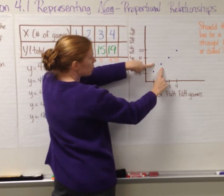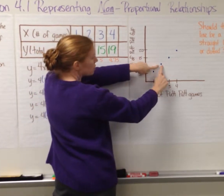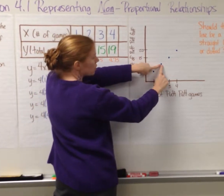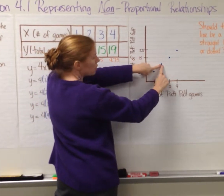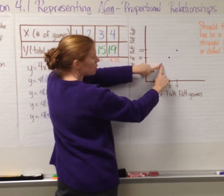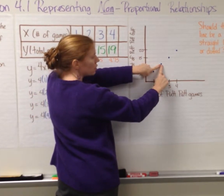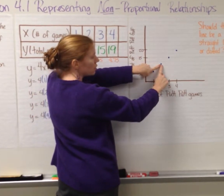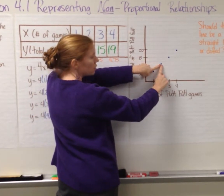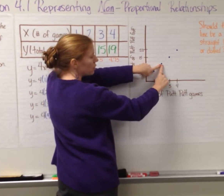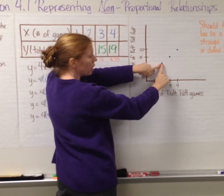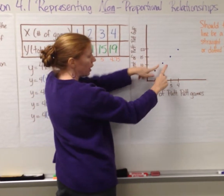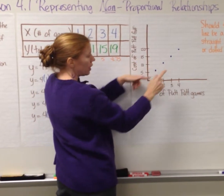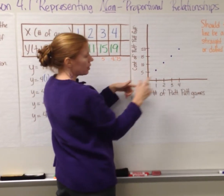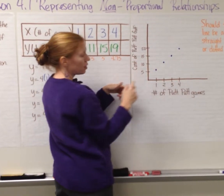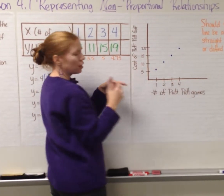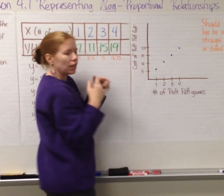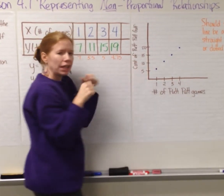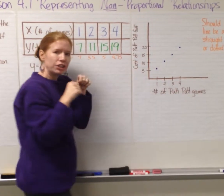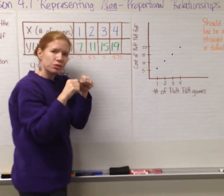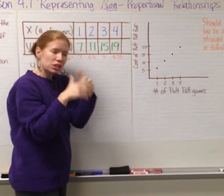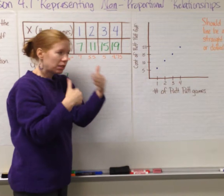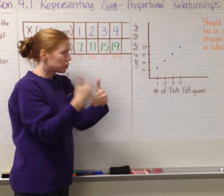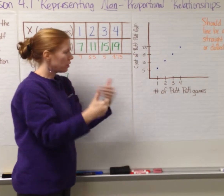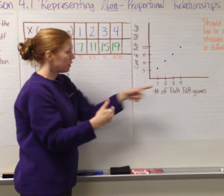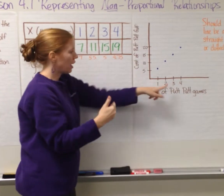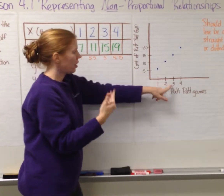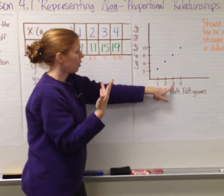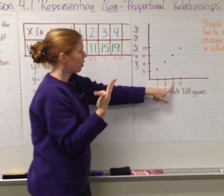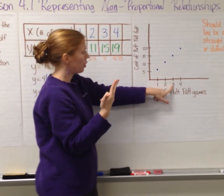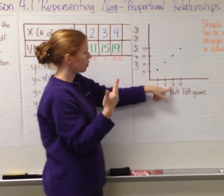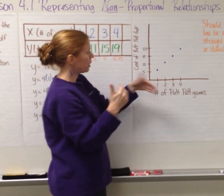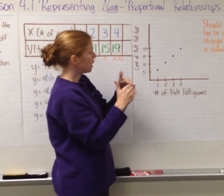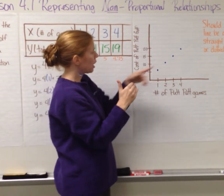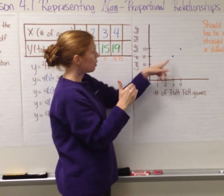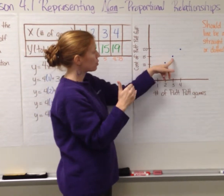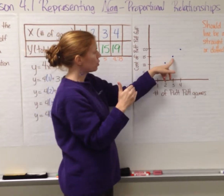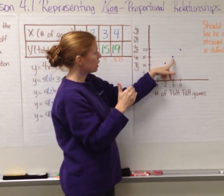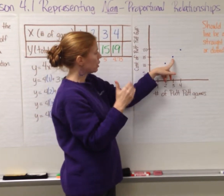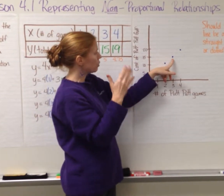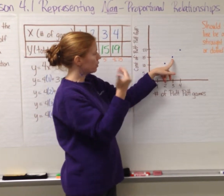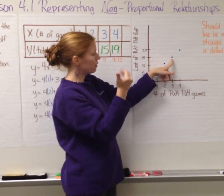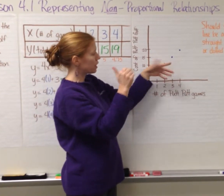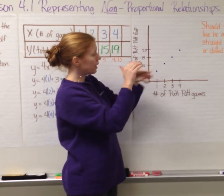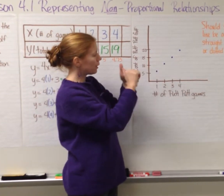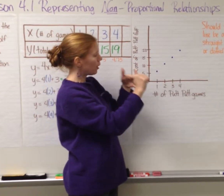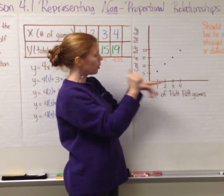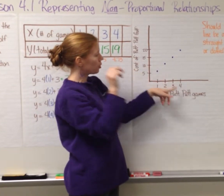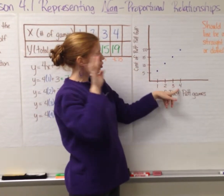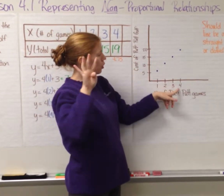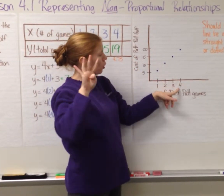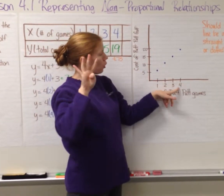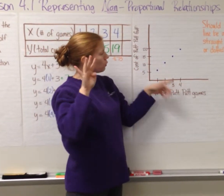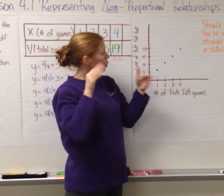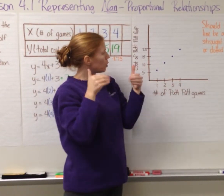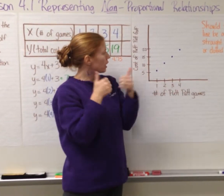games, okay? And you just keep doing that. 3 games will equal $15. 4